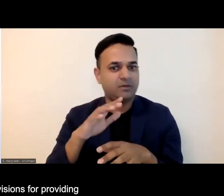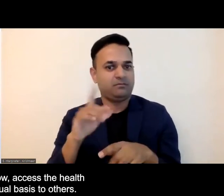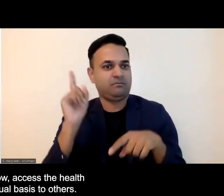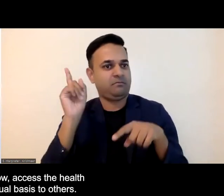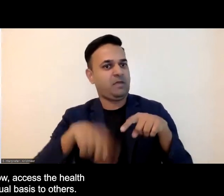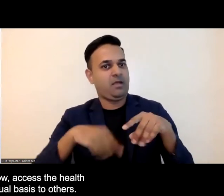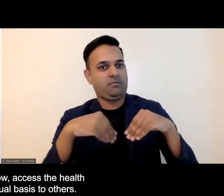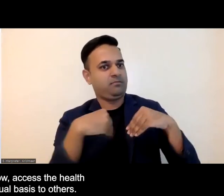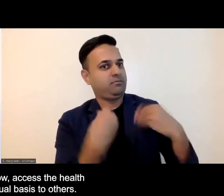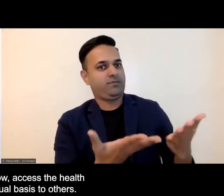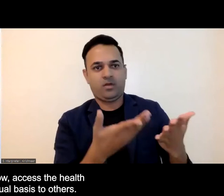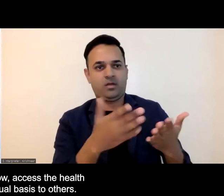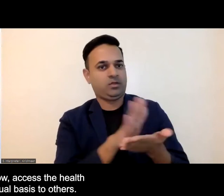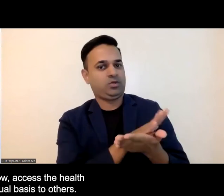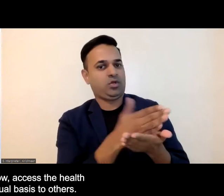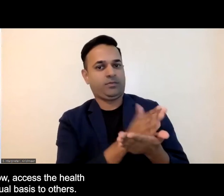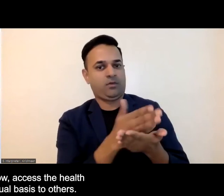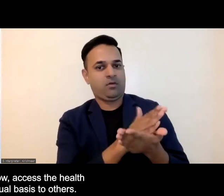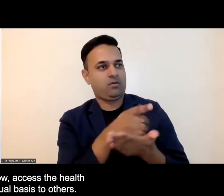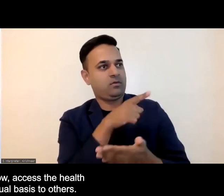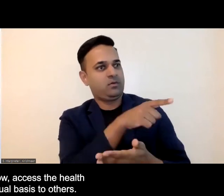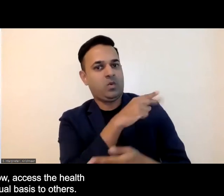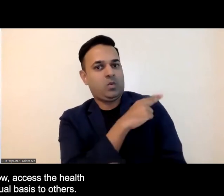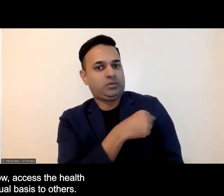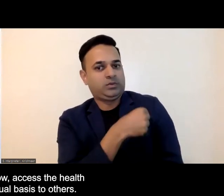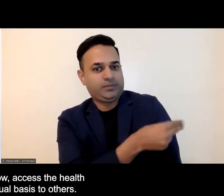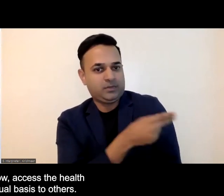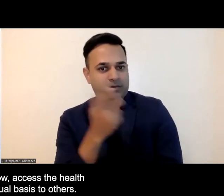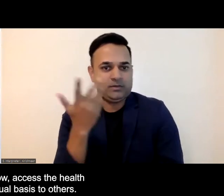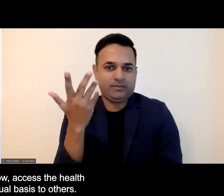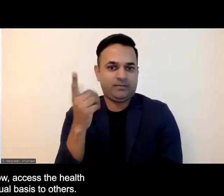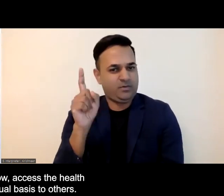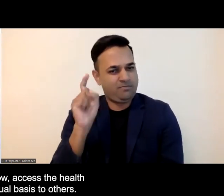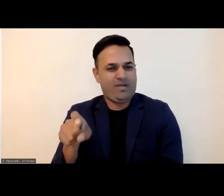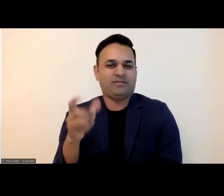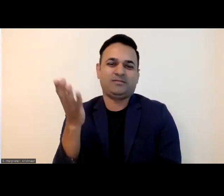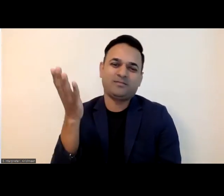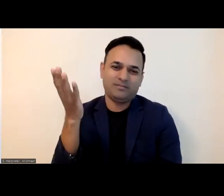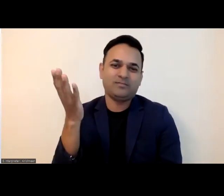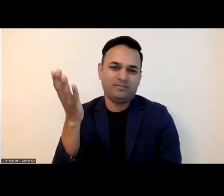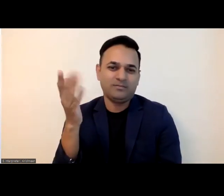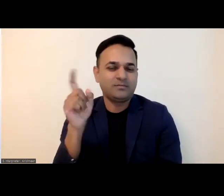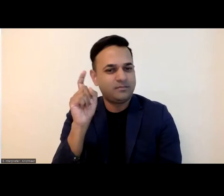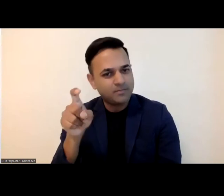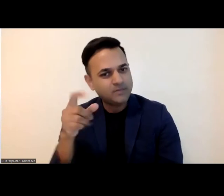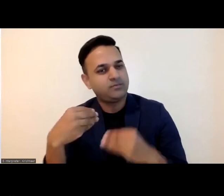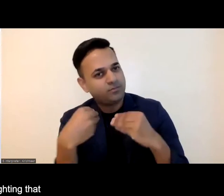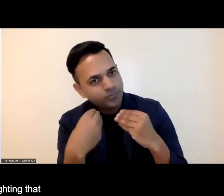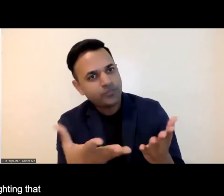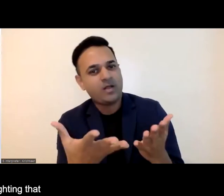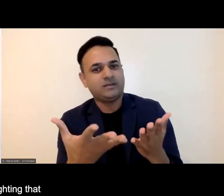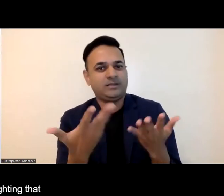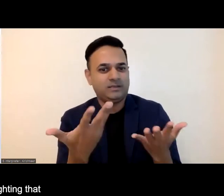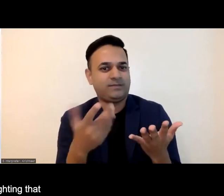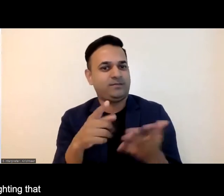that deaf people can, access the health services on an equal basis to others. Also, thank you